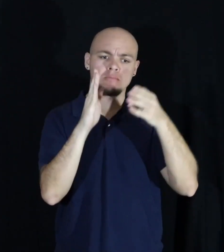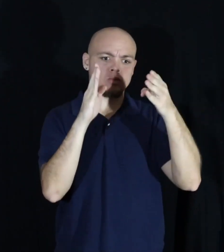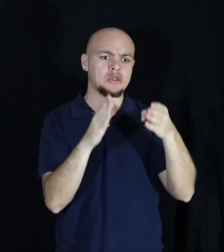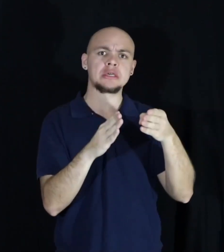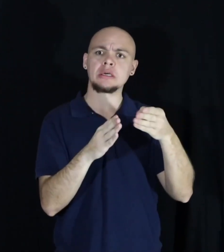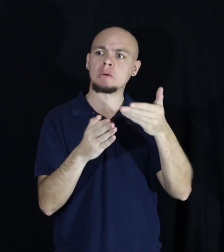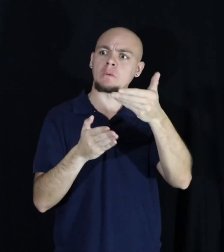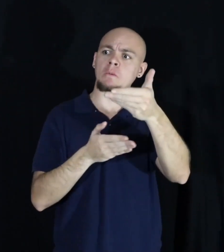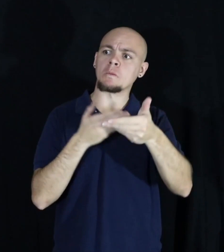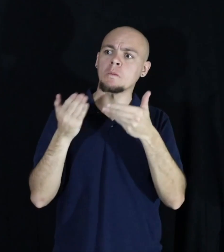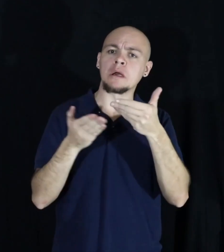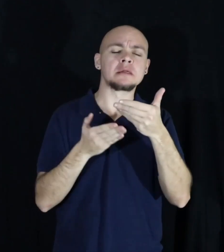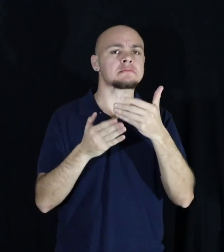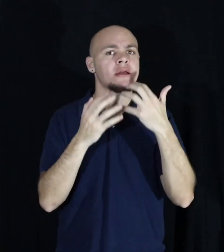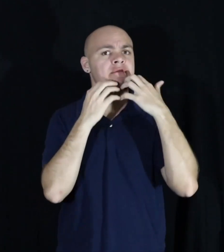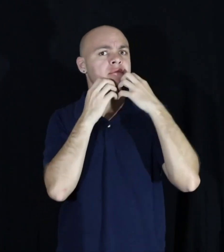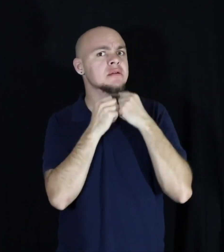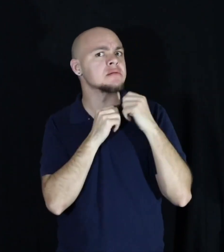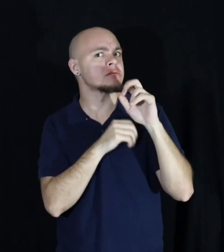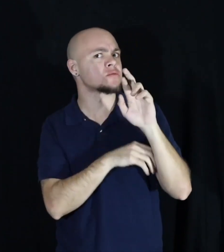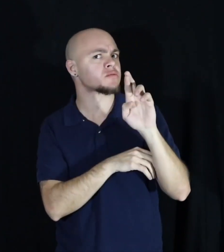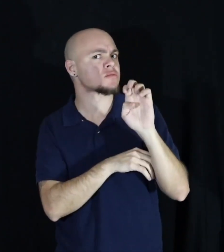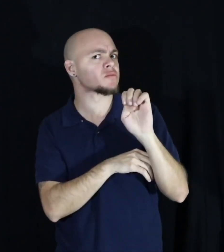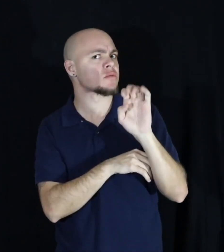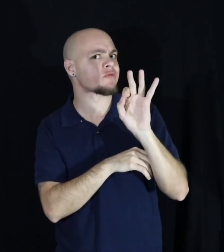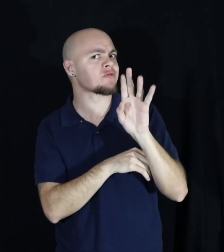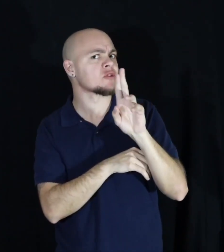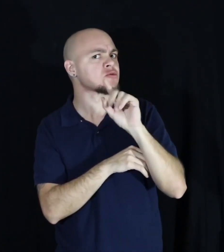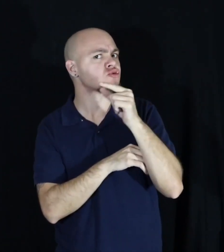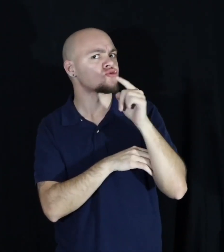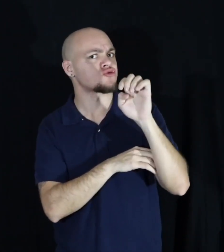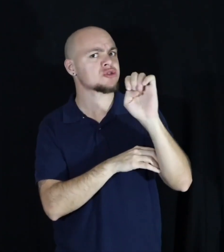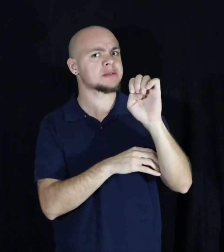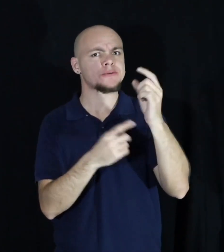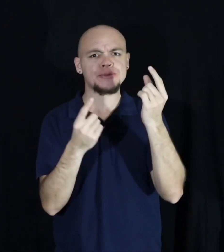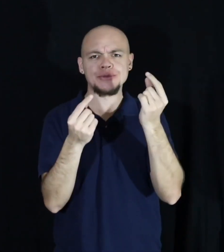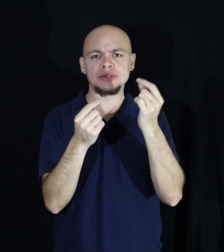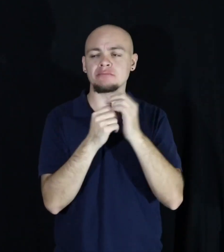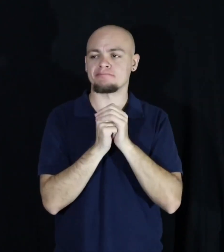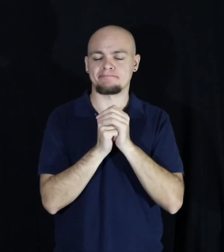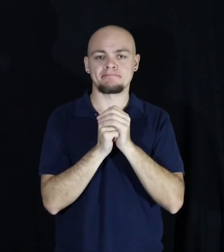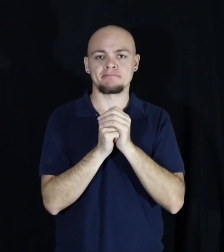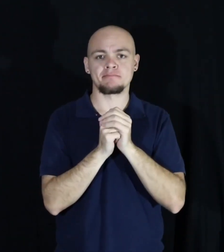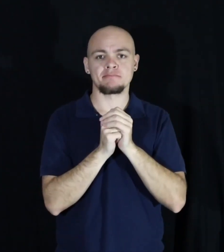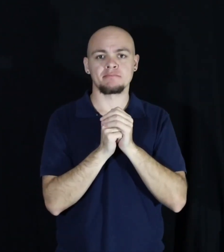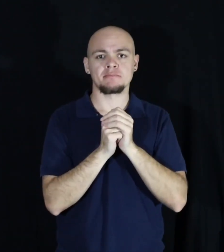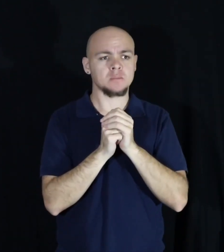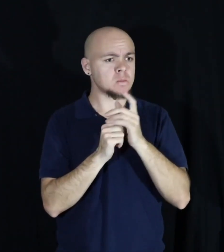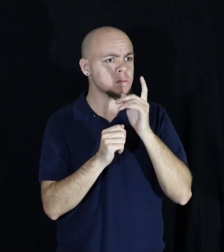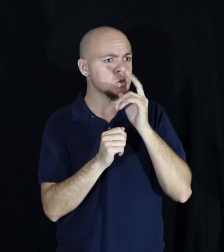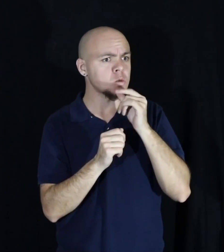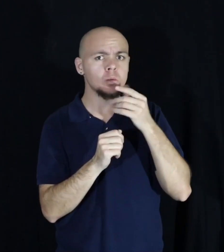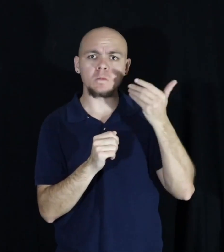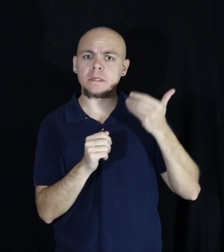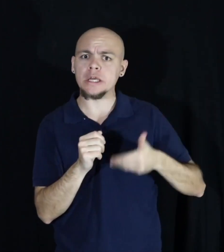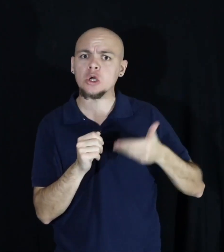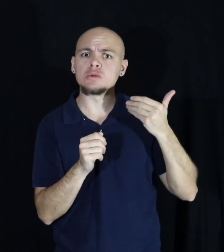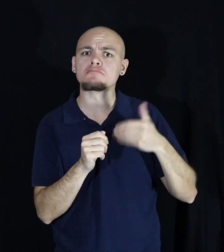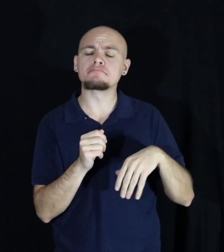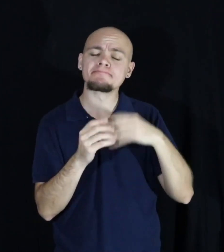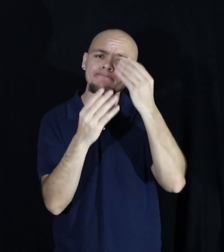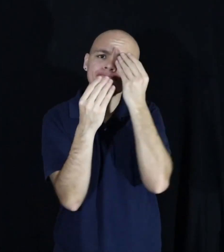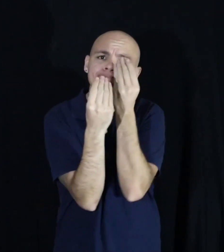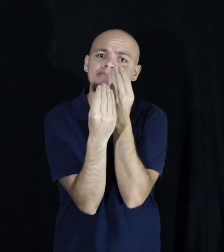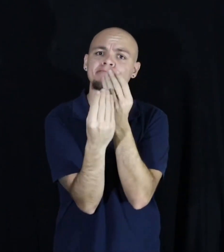and value refugees? By listening to us as we tell you who we are and how capable